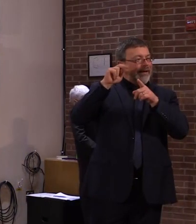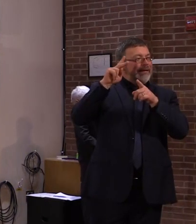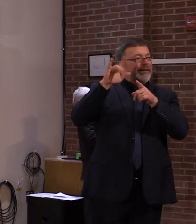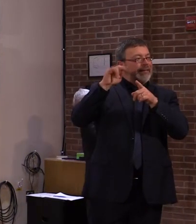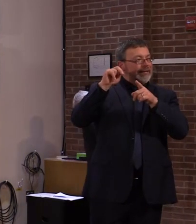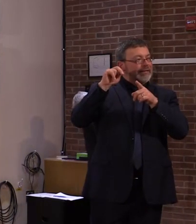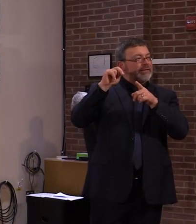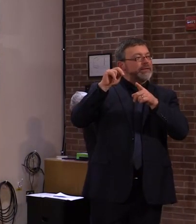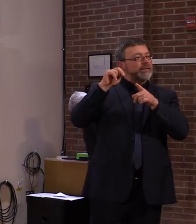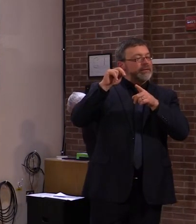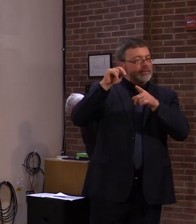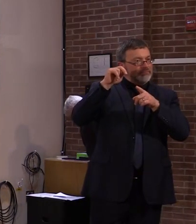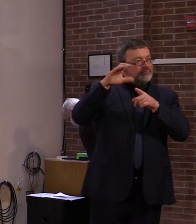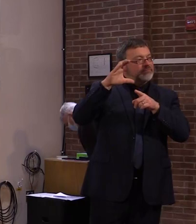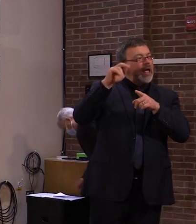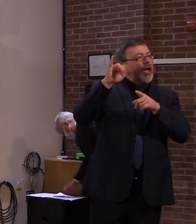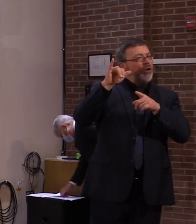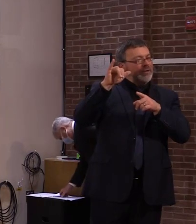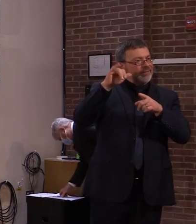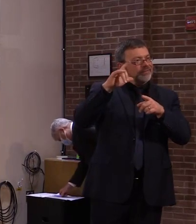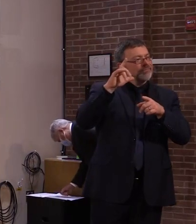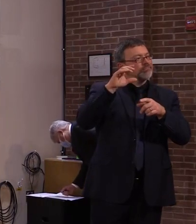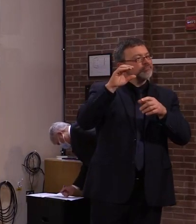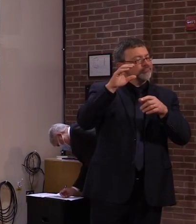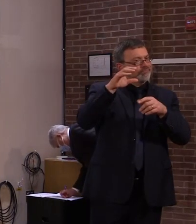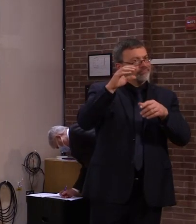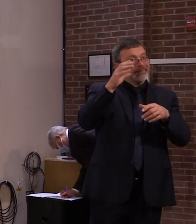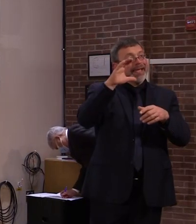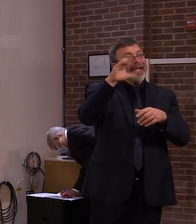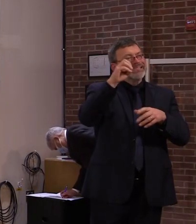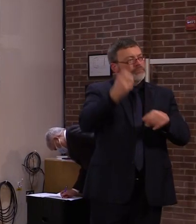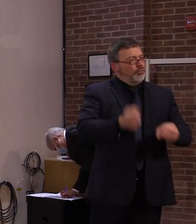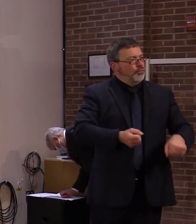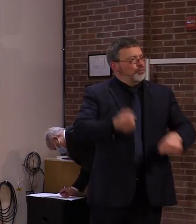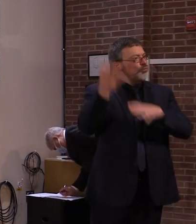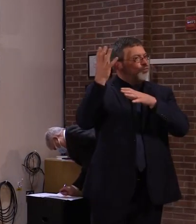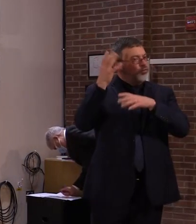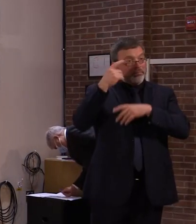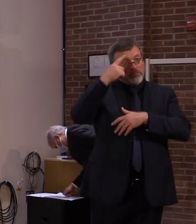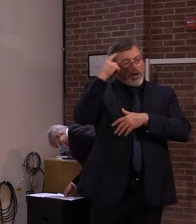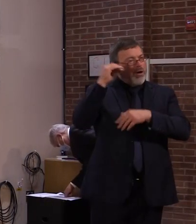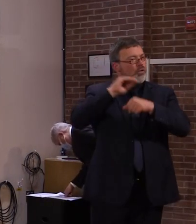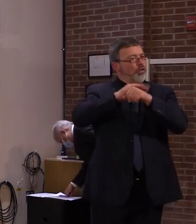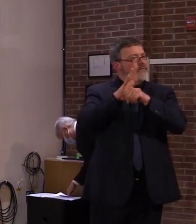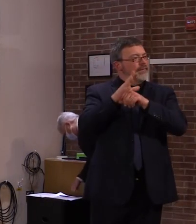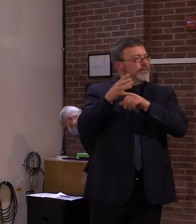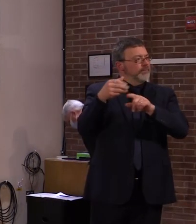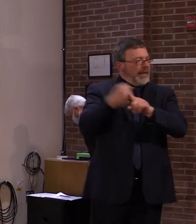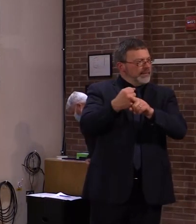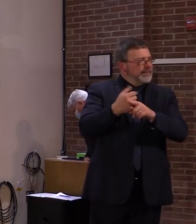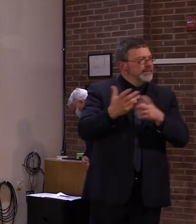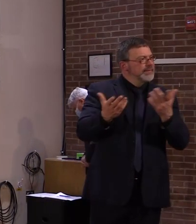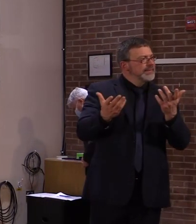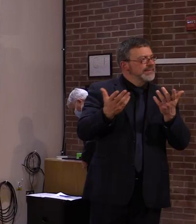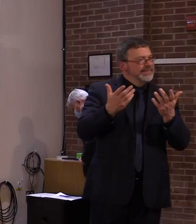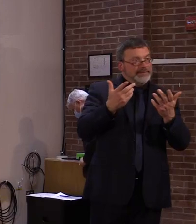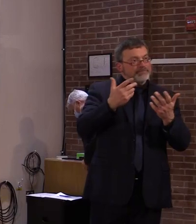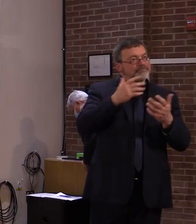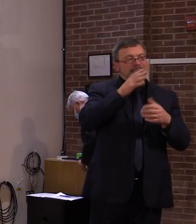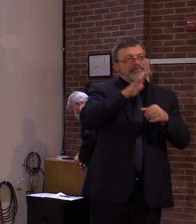part to a backlog driven by COVID and a lack of resources to prosecute the